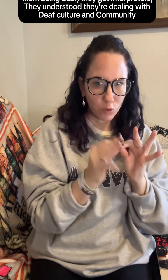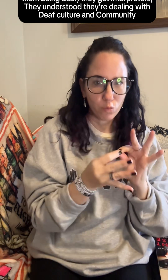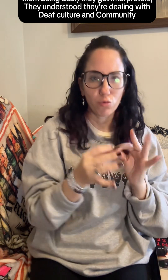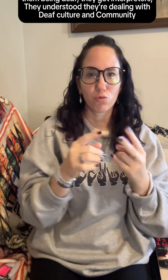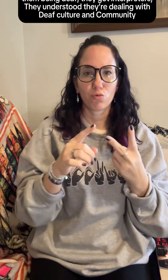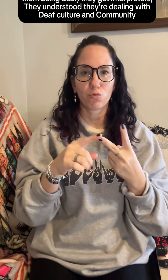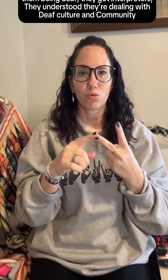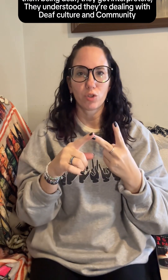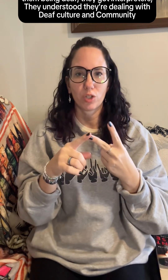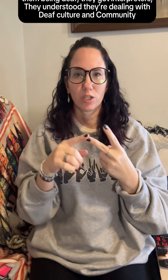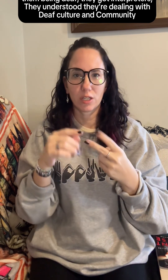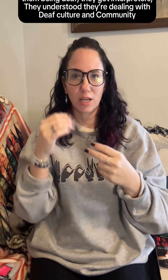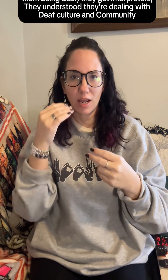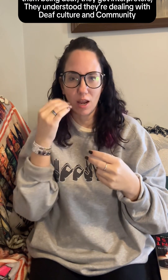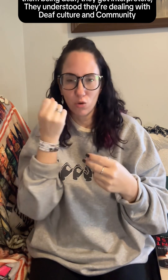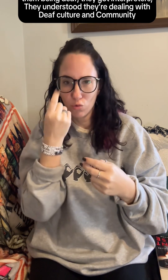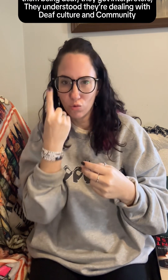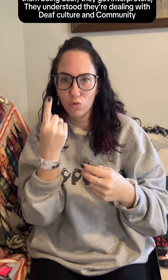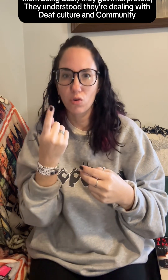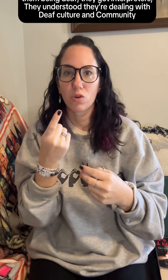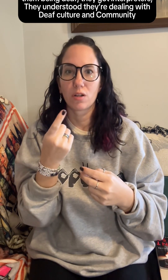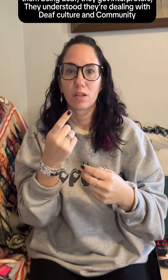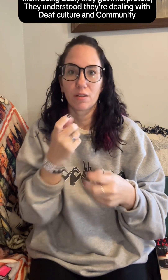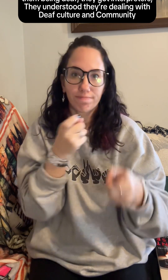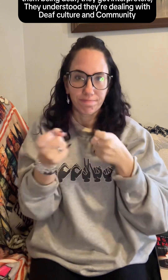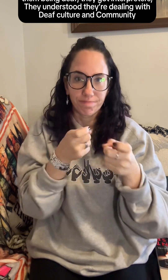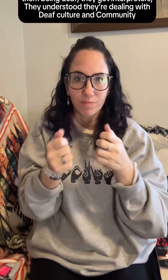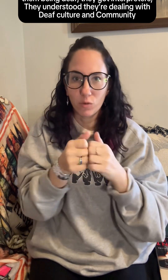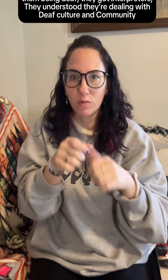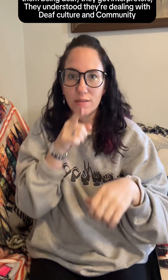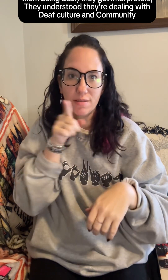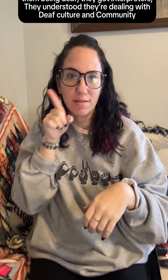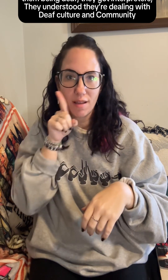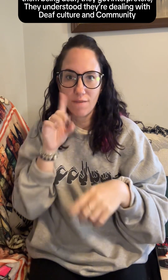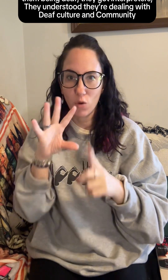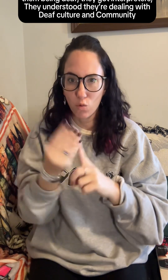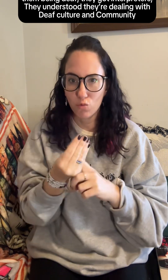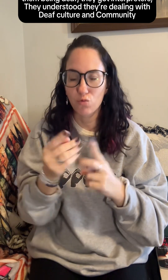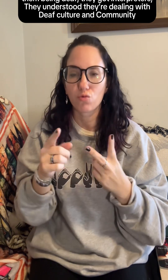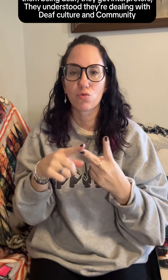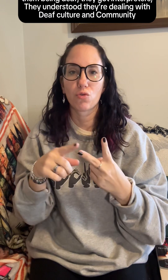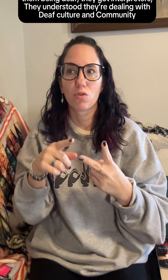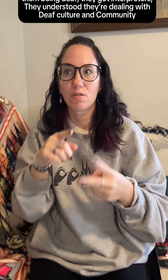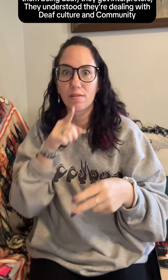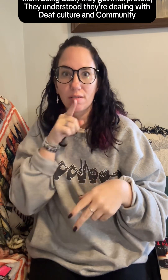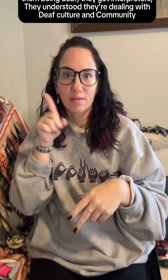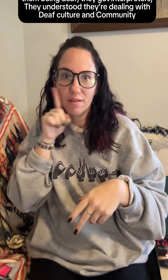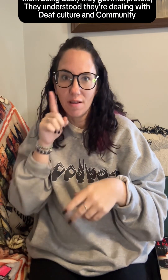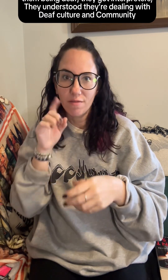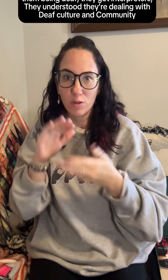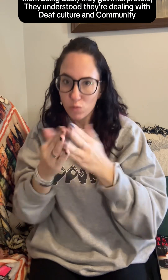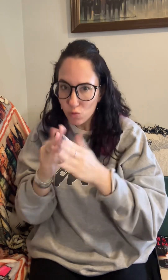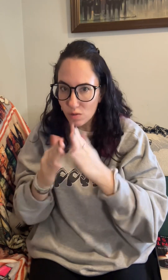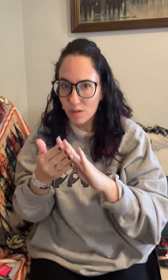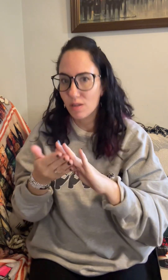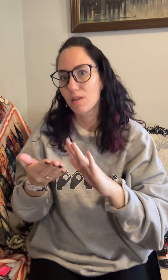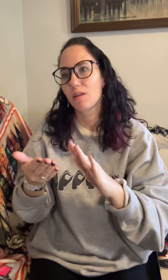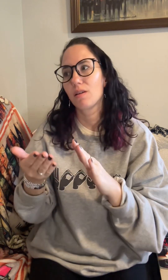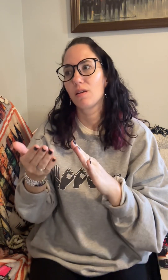being deaf. They got interpreters. They understood they were dealing with deaf culture and the deaf community.